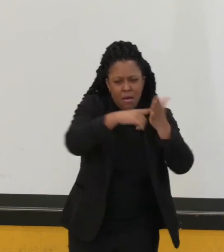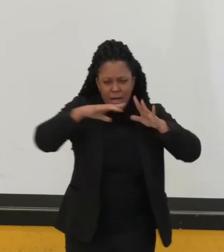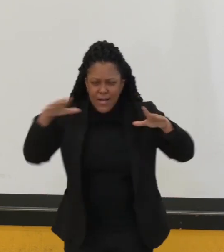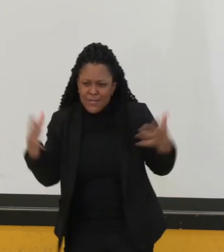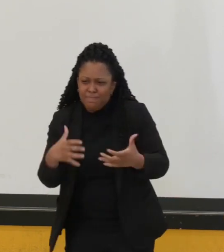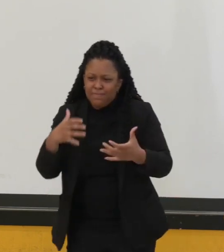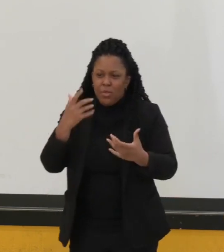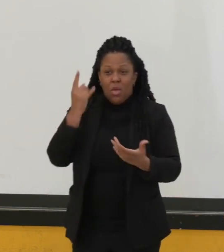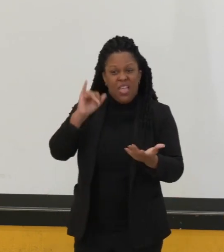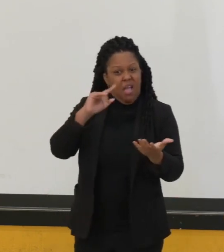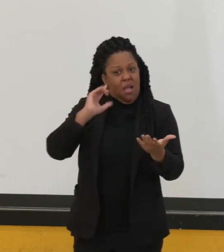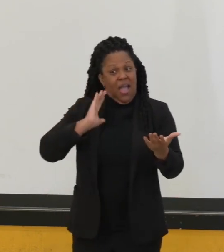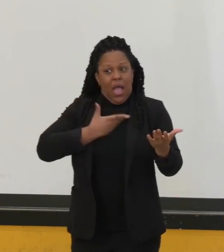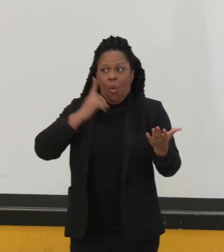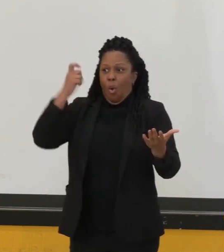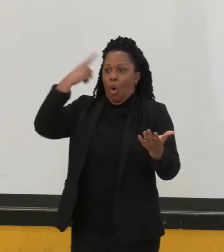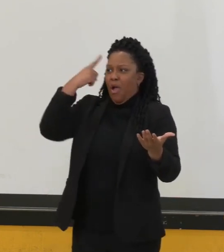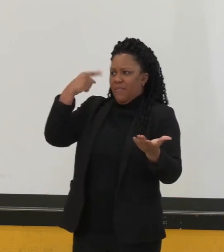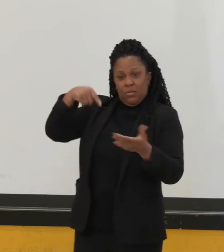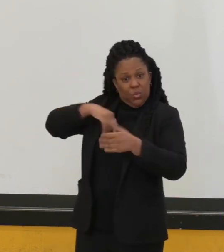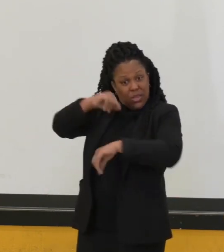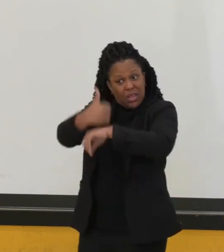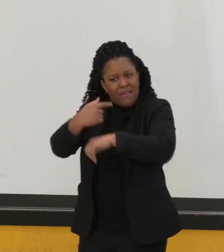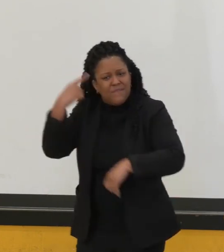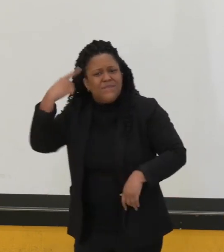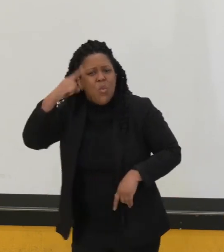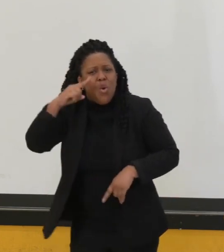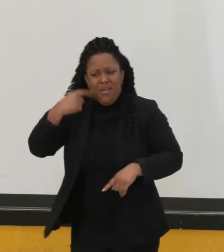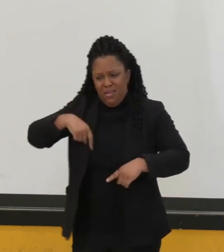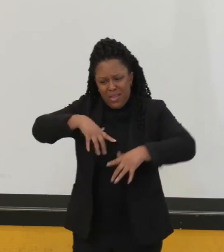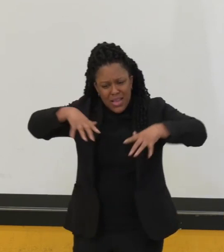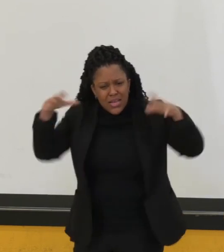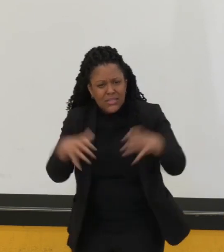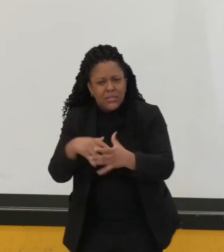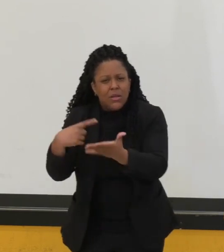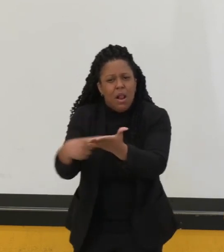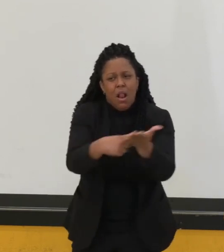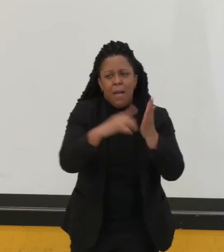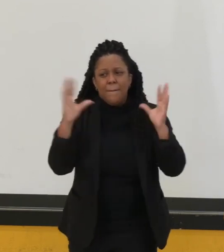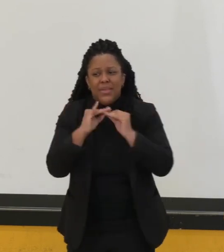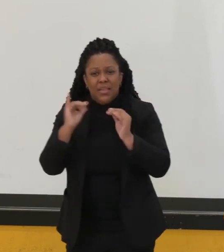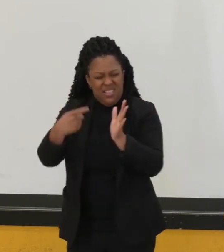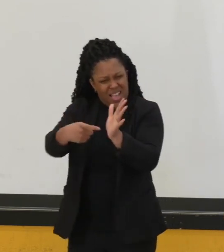I'm calling on the legislature, and I will be calling them later. If we have